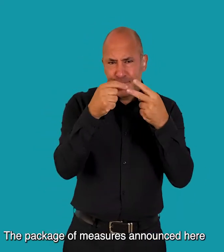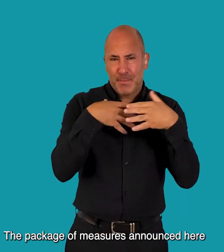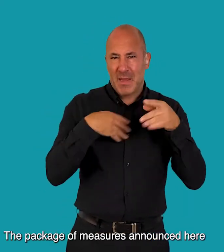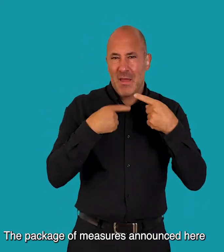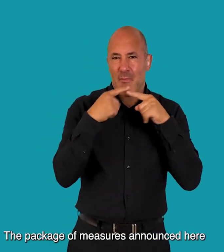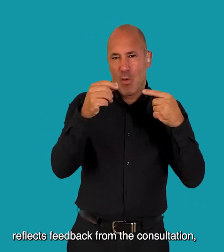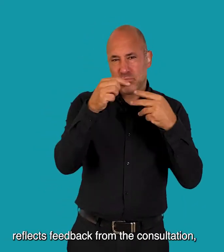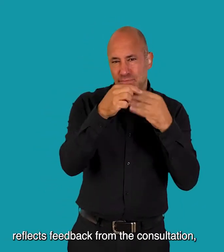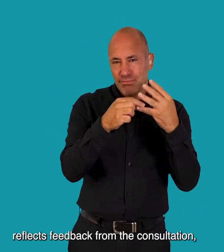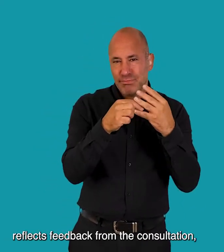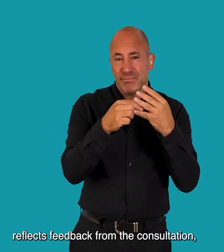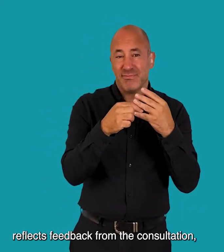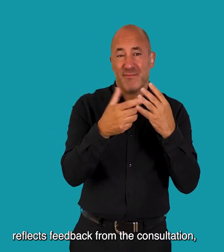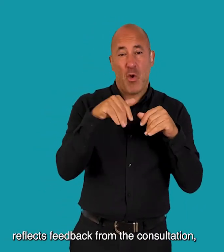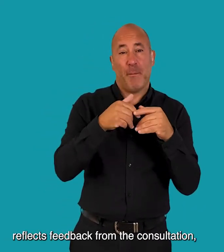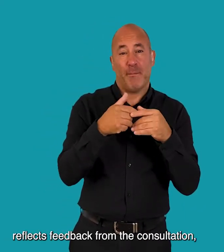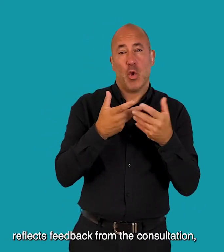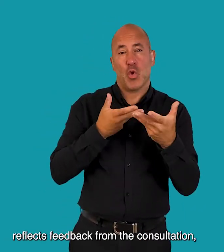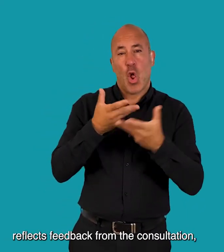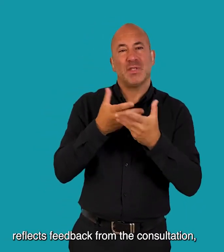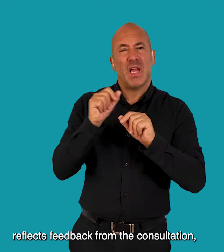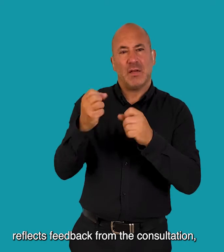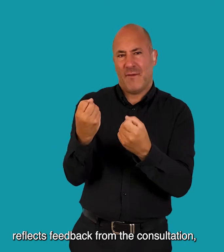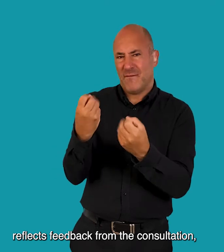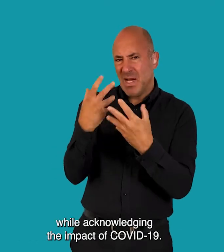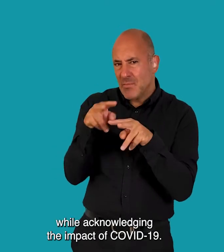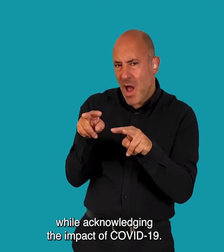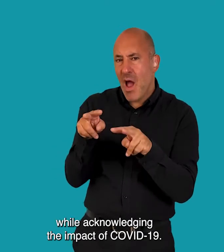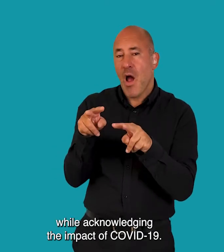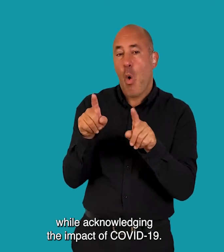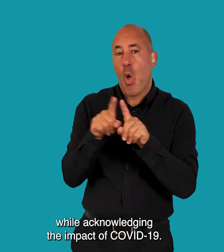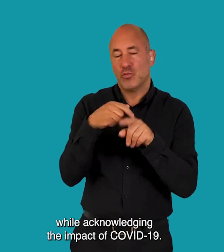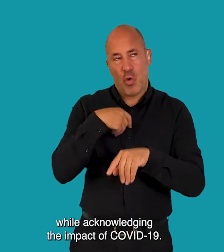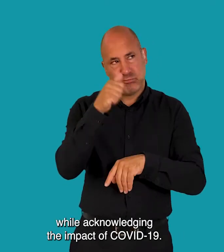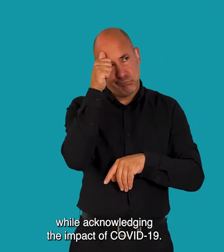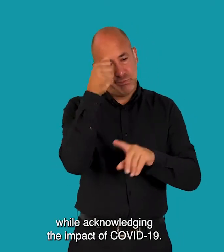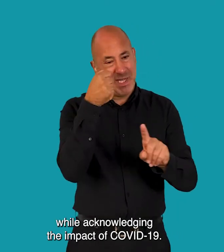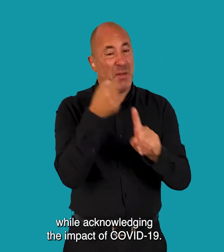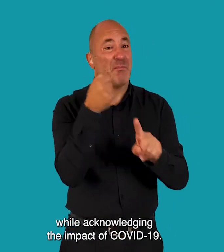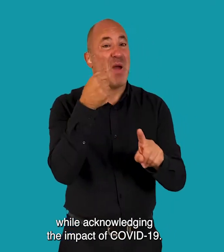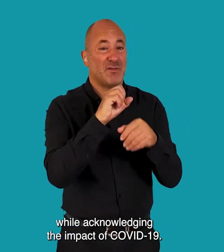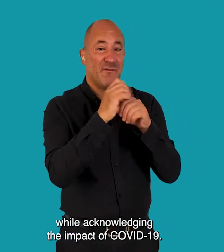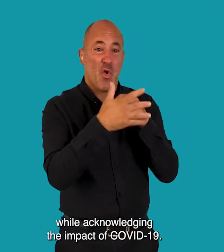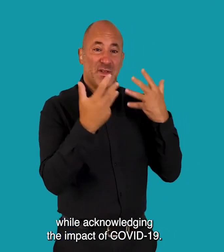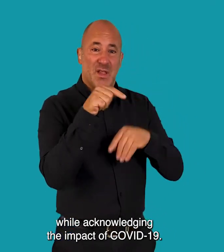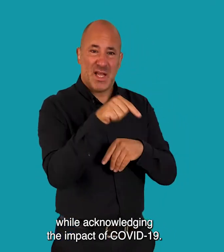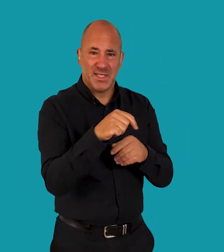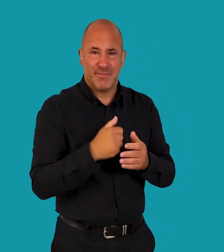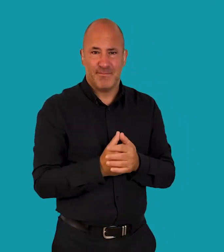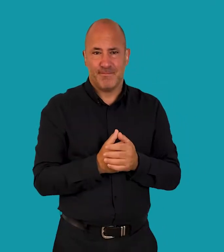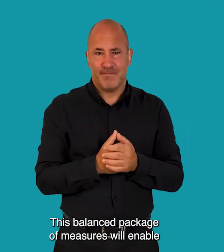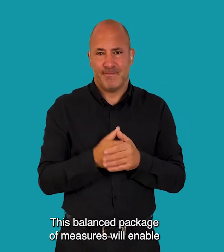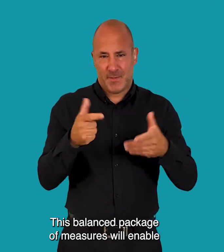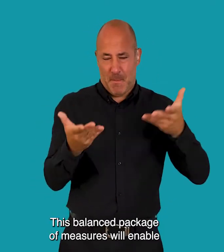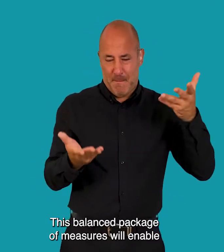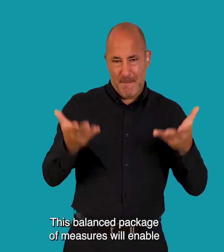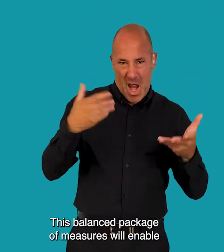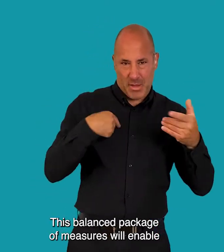here reflects feedback from the consultation while acknowledging the impact of COVID-19. This balanced package